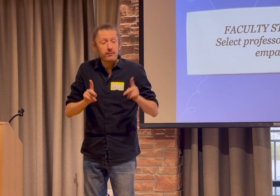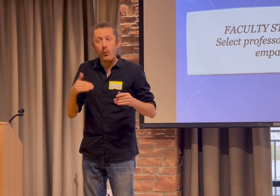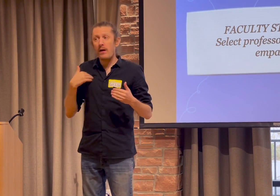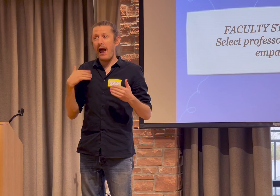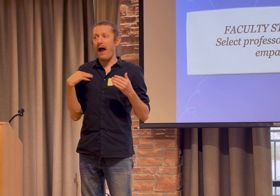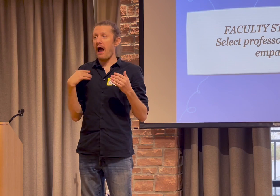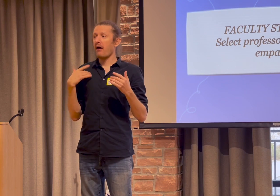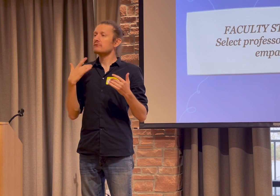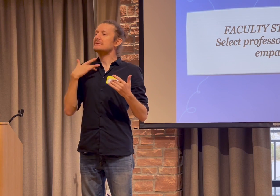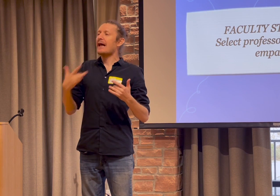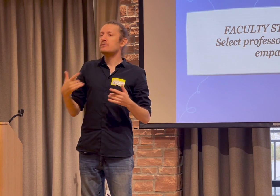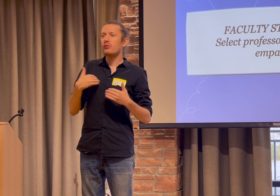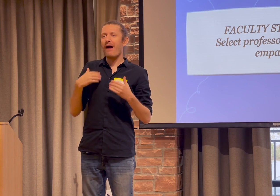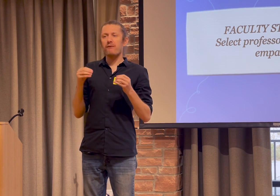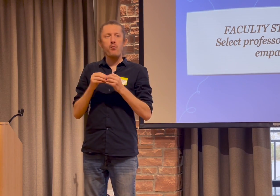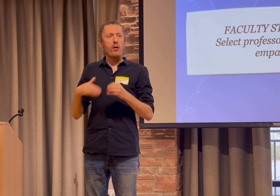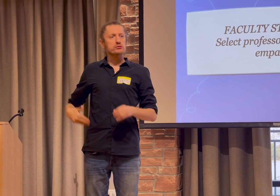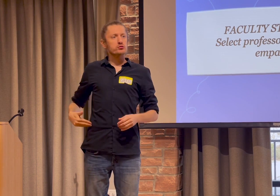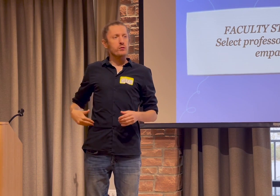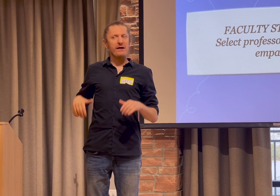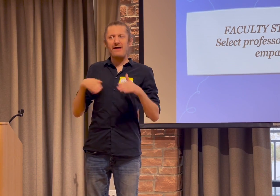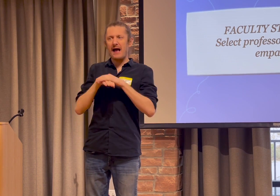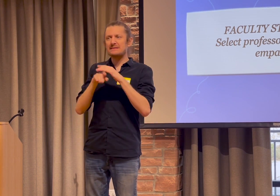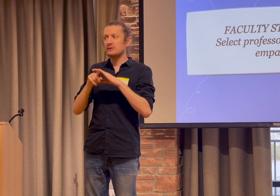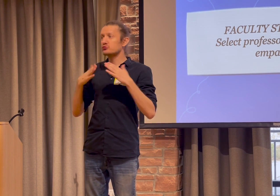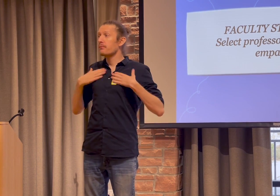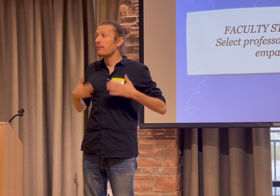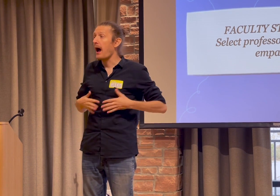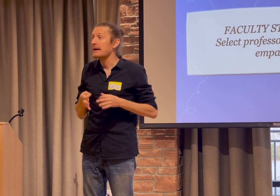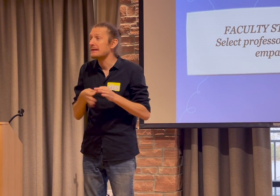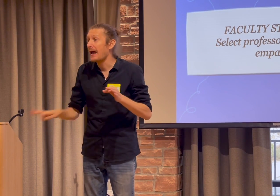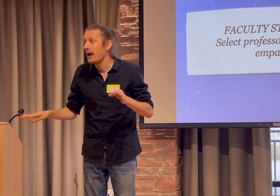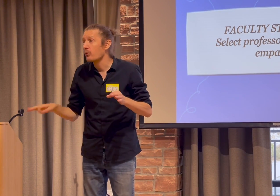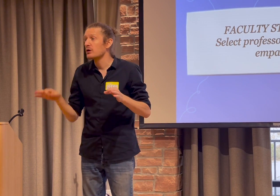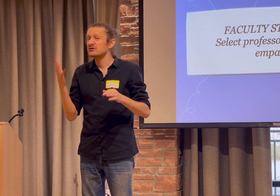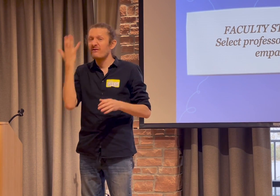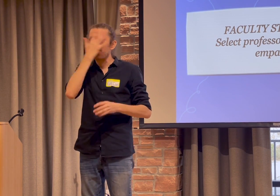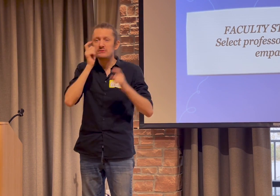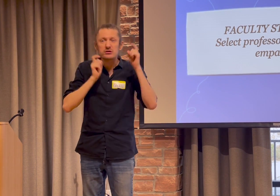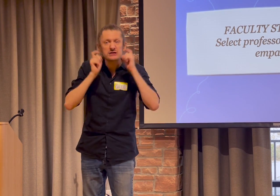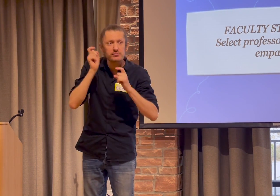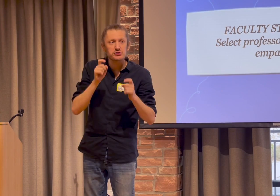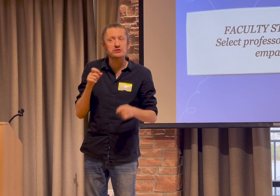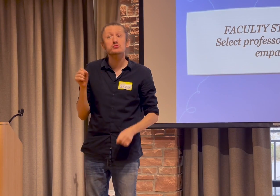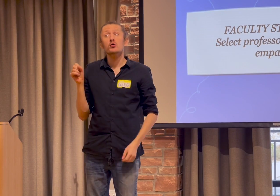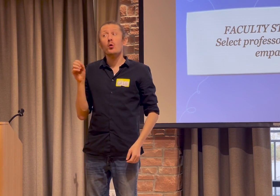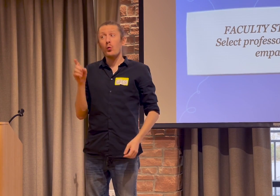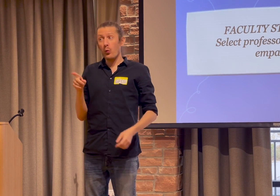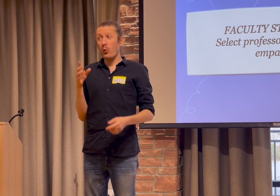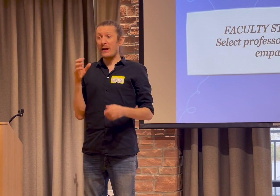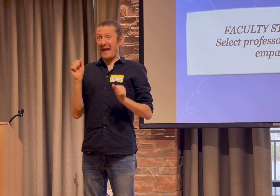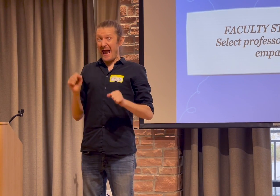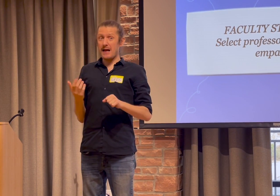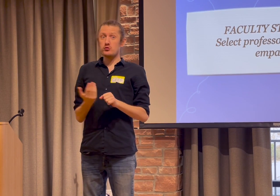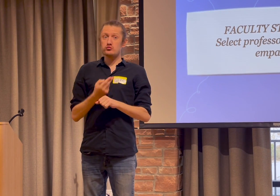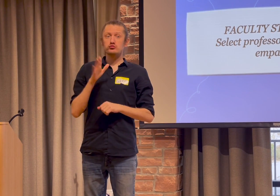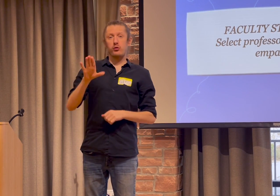empathy. There is a big difference, and that will help you in life. deaf people typically are more intuitive